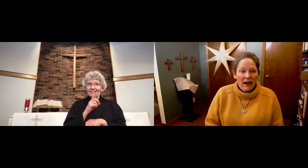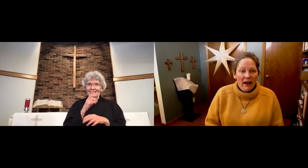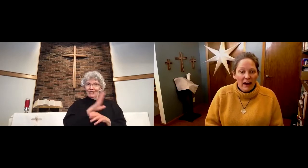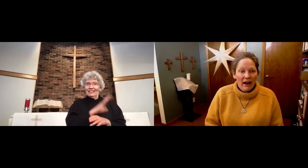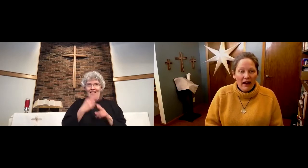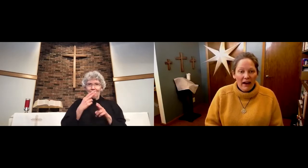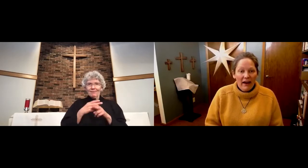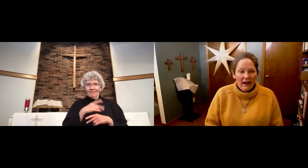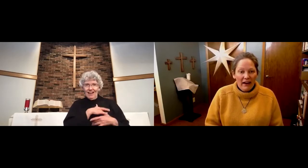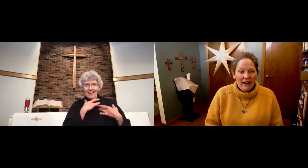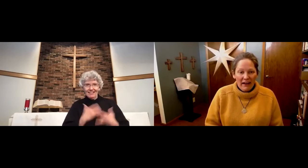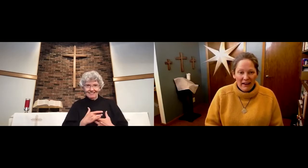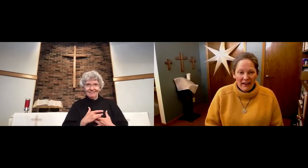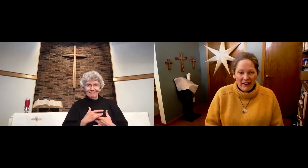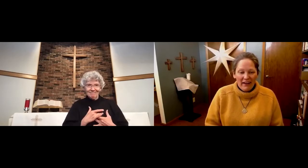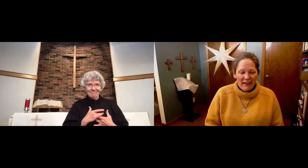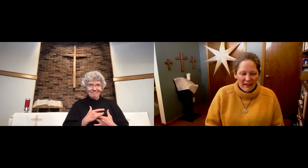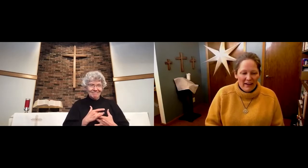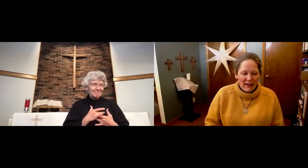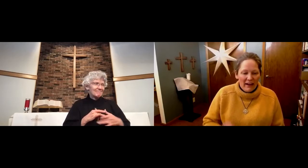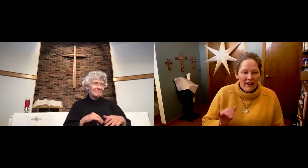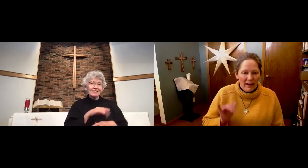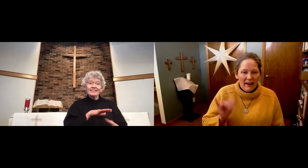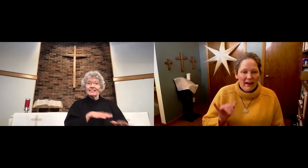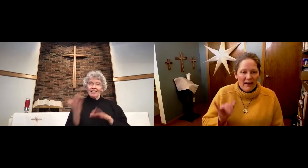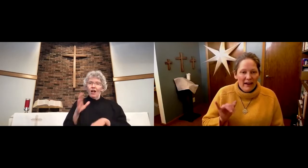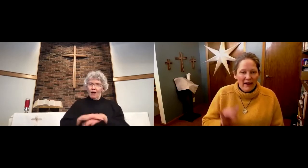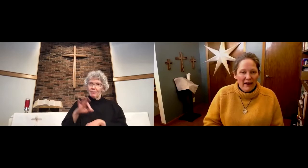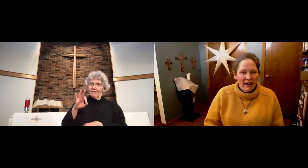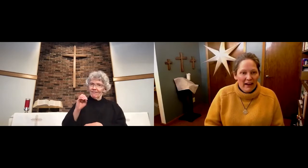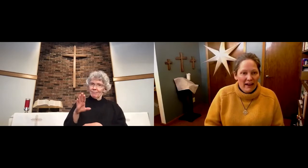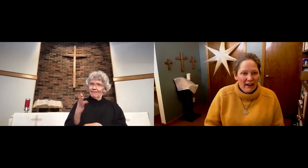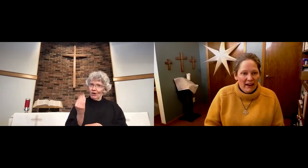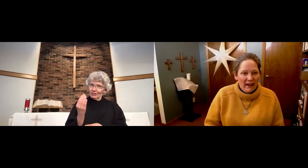And so that's why we honor Valentine's Day originally.